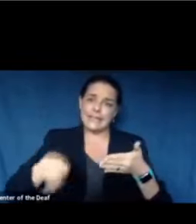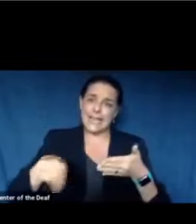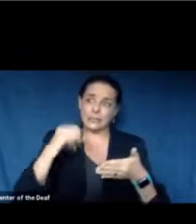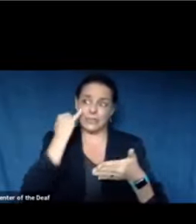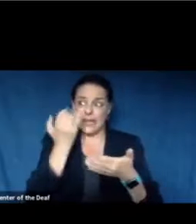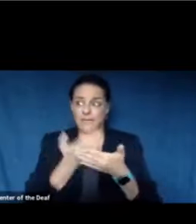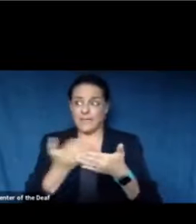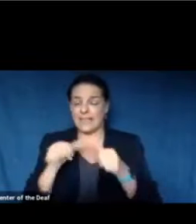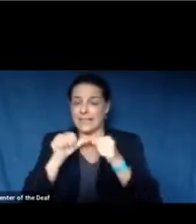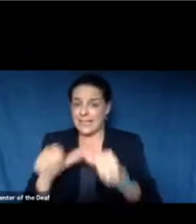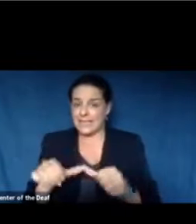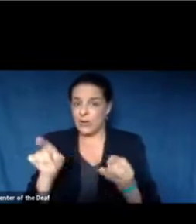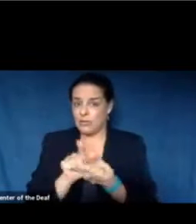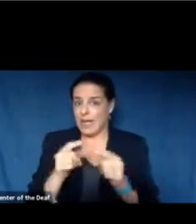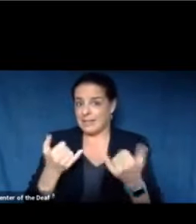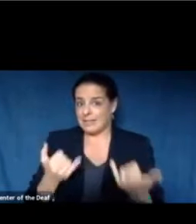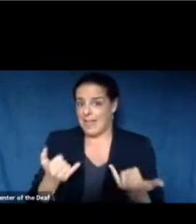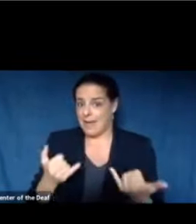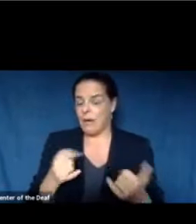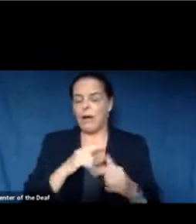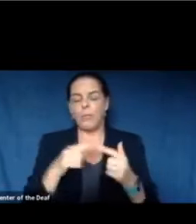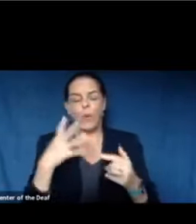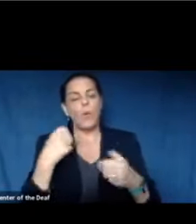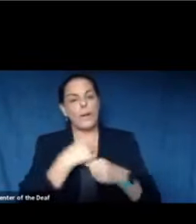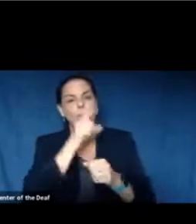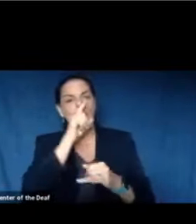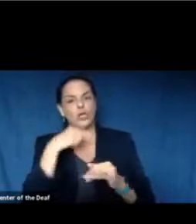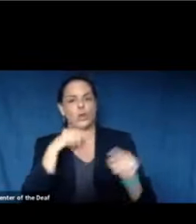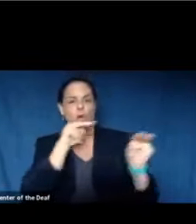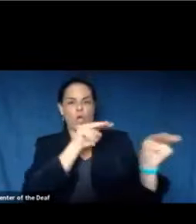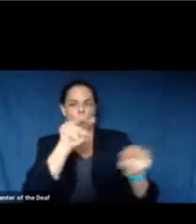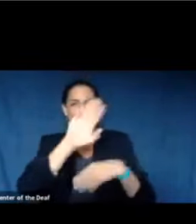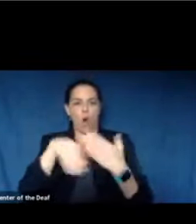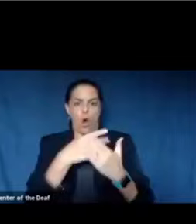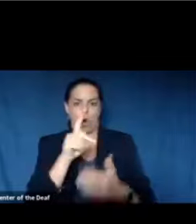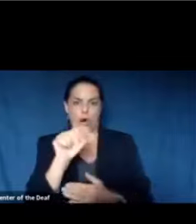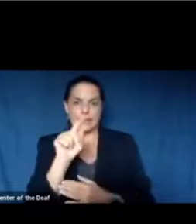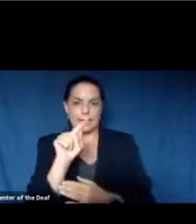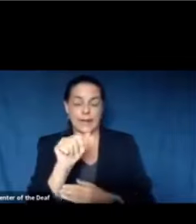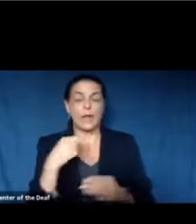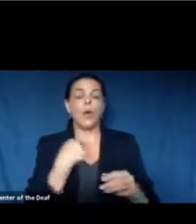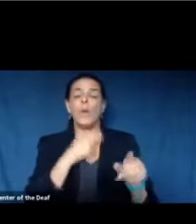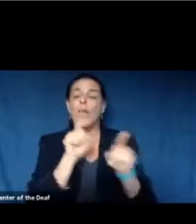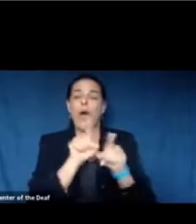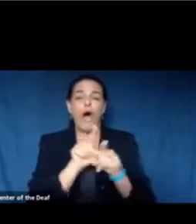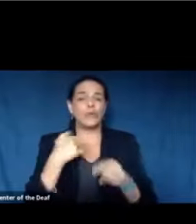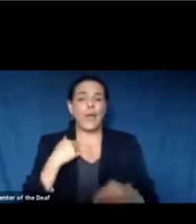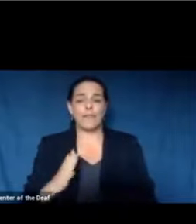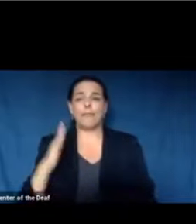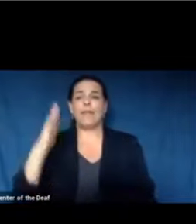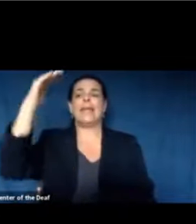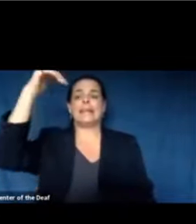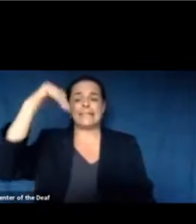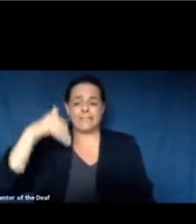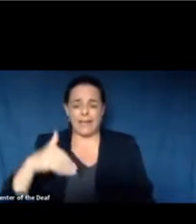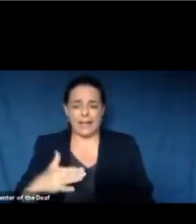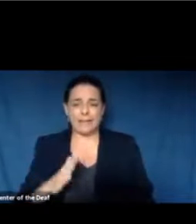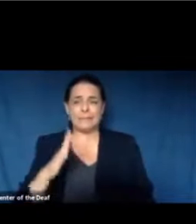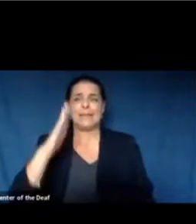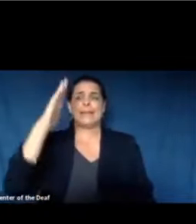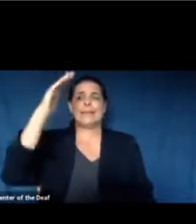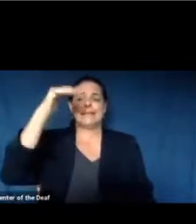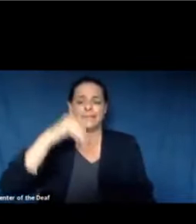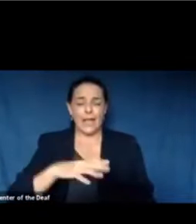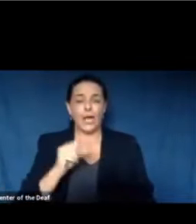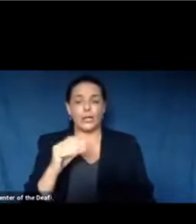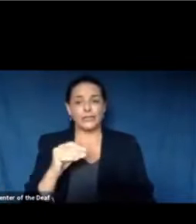along this trend. But we did want to make sure that we're looking at all the data. We also have peaks and valleys. And so our averages, we're still looking